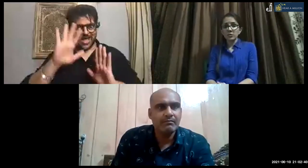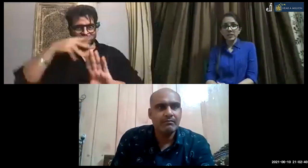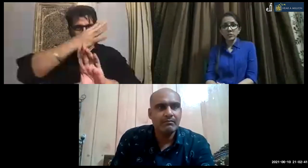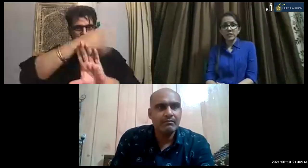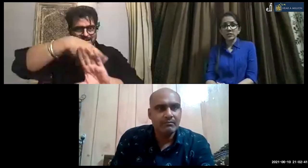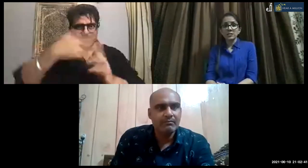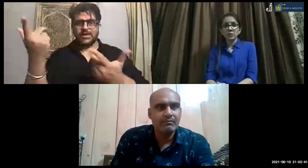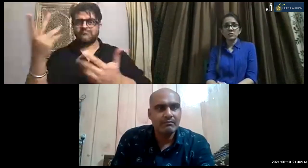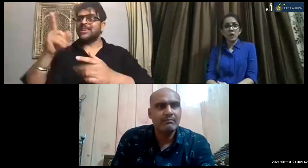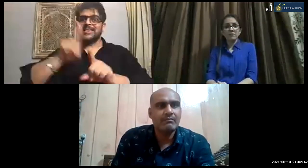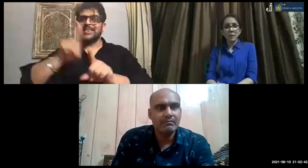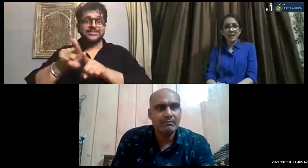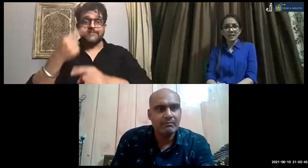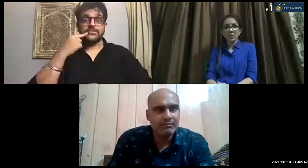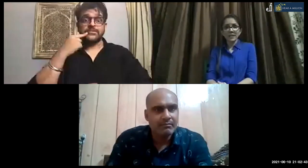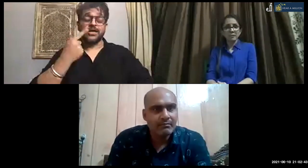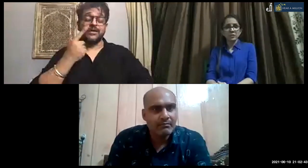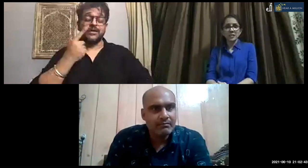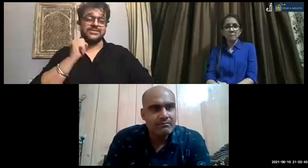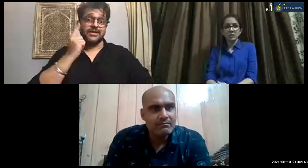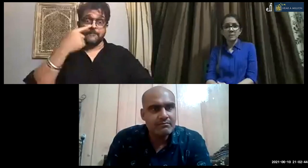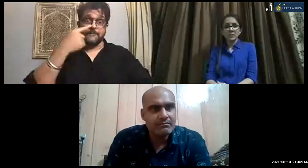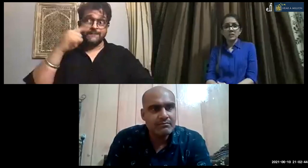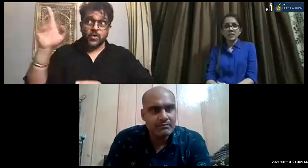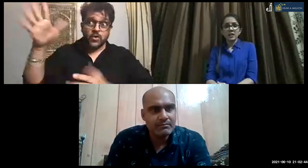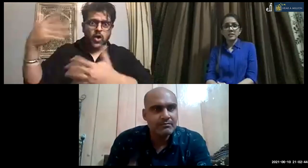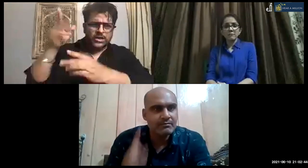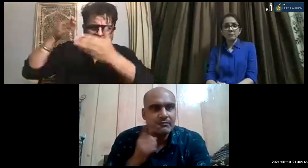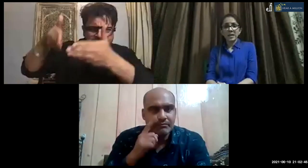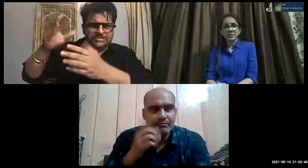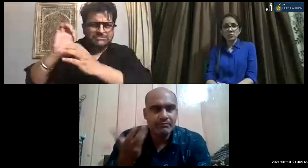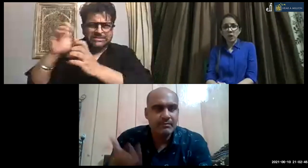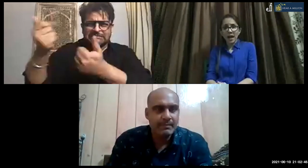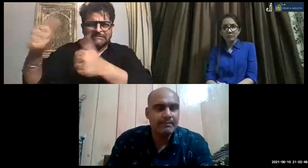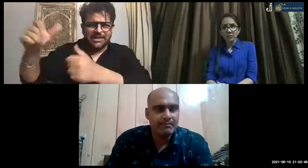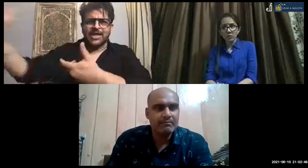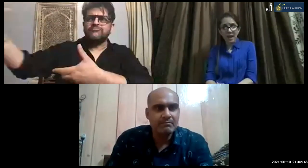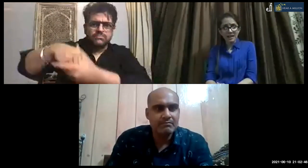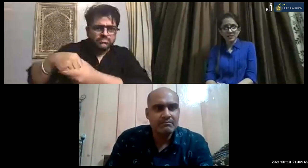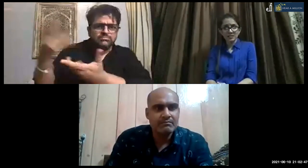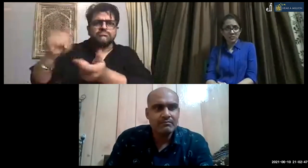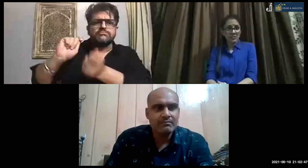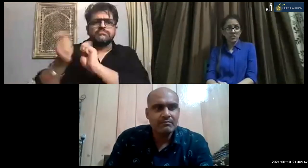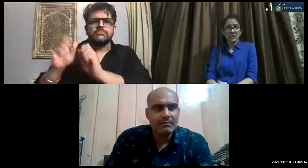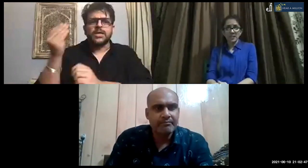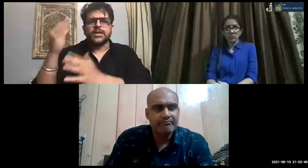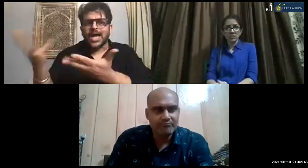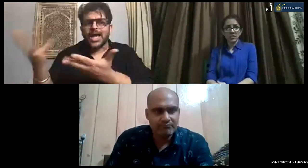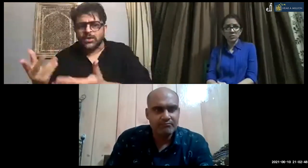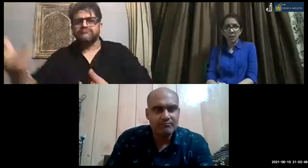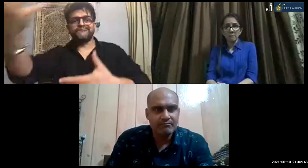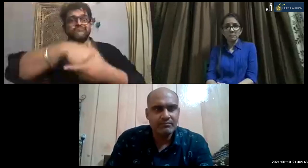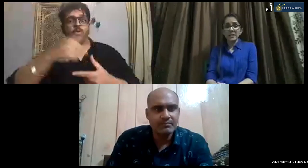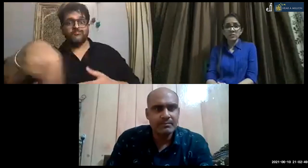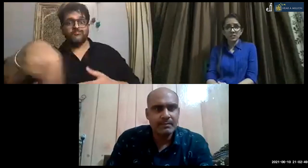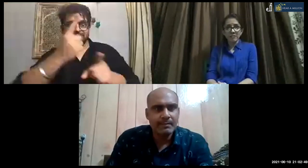people who are education experts, who have the background, like for example, the deaf parents who have, you know, had challenges, etc. They